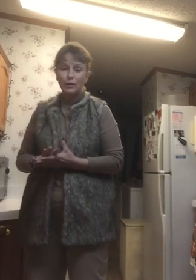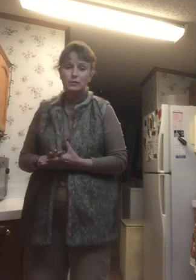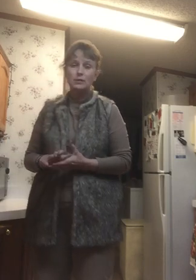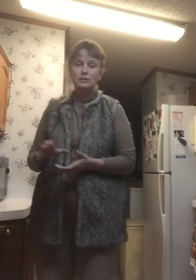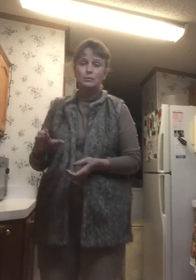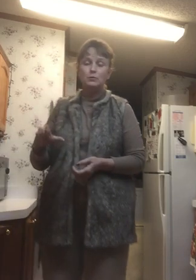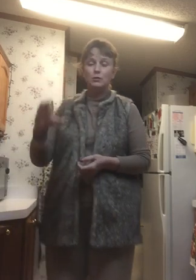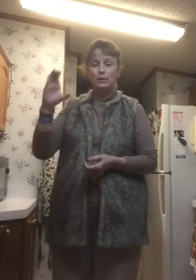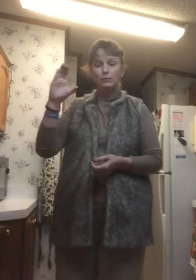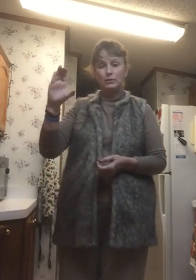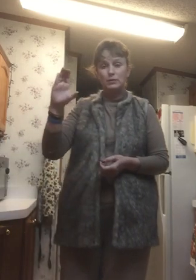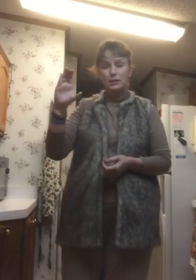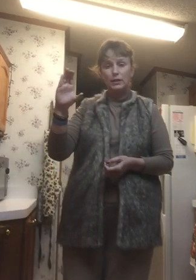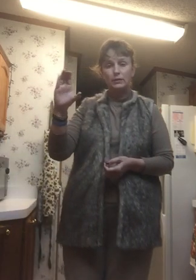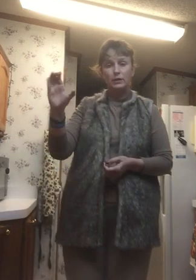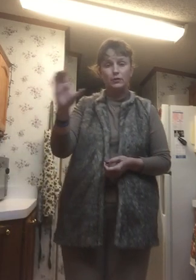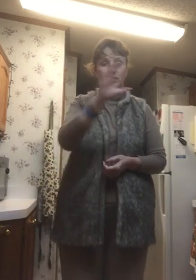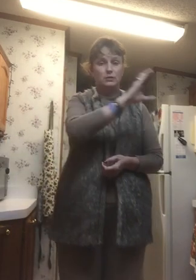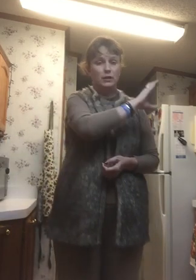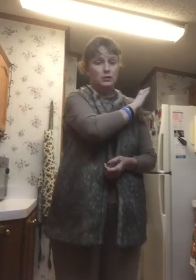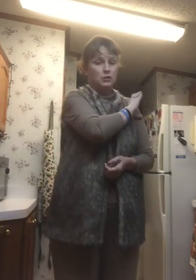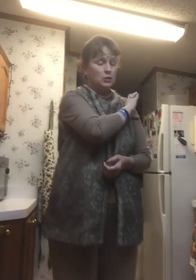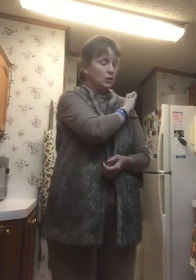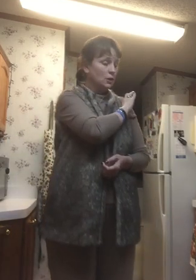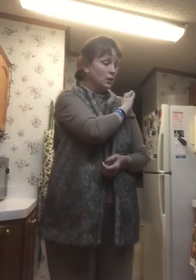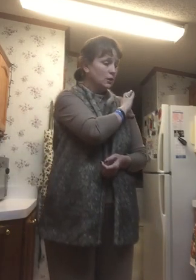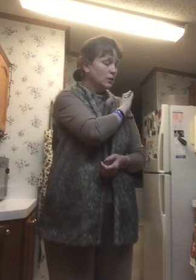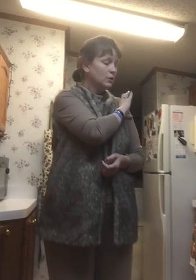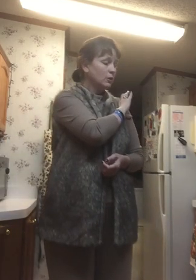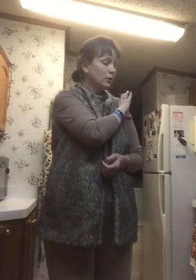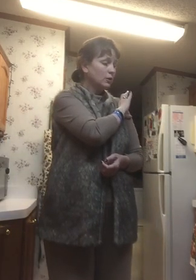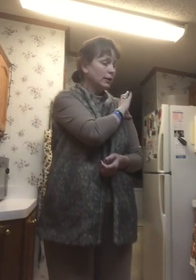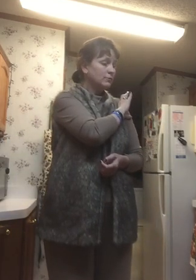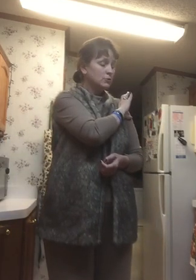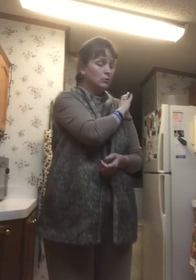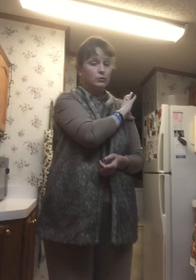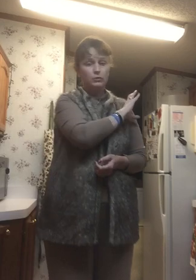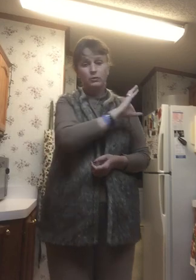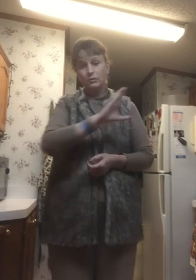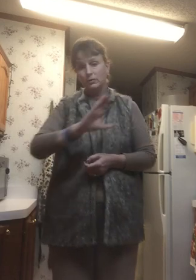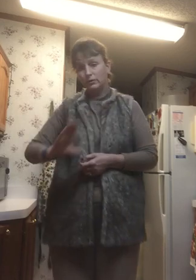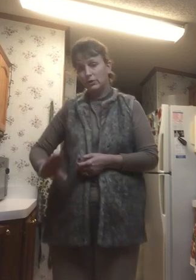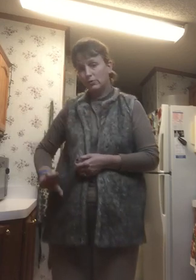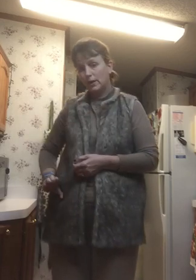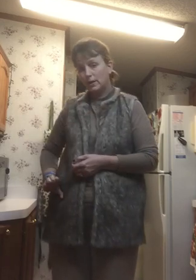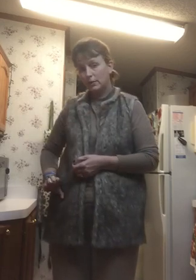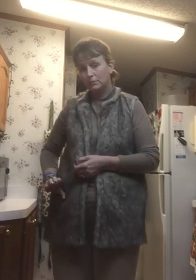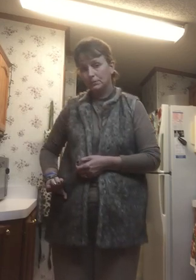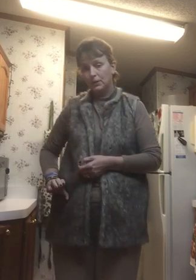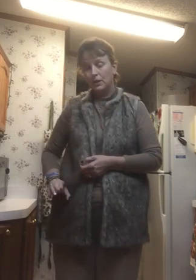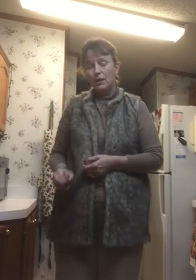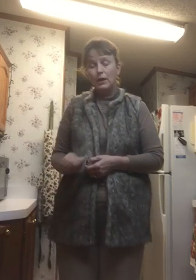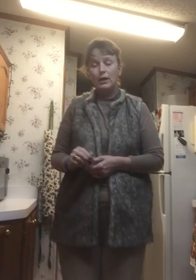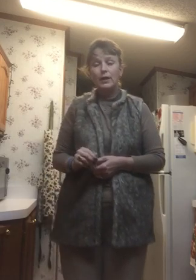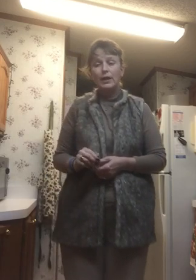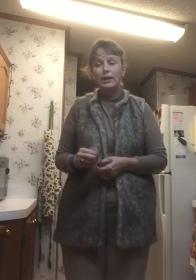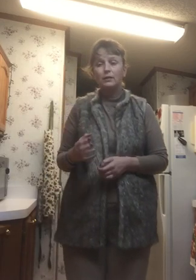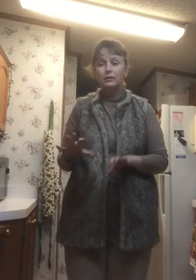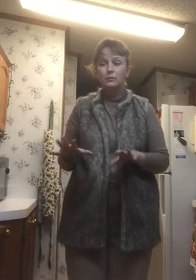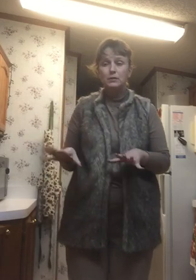Christ, except you're going to make it with a C hand, and you're going to touch your left shoulder and your right hip. And I add a little bit